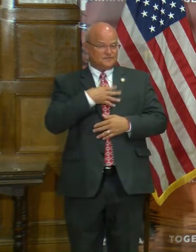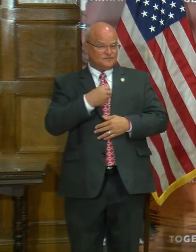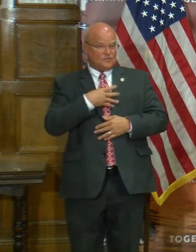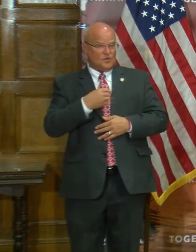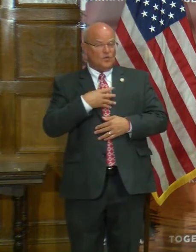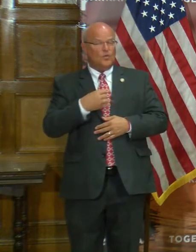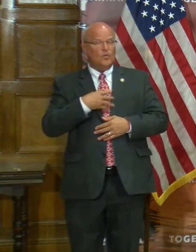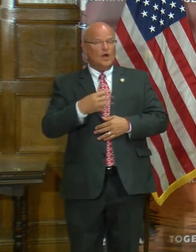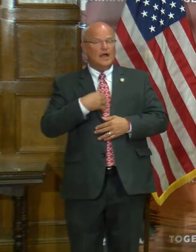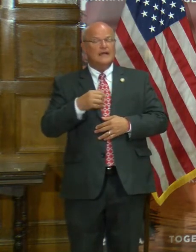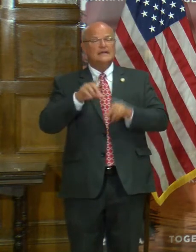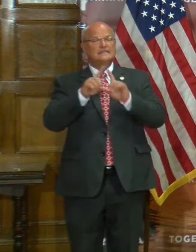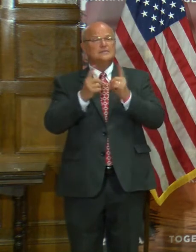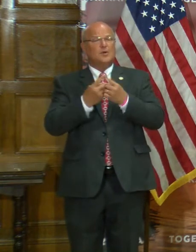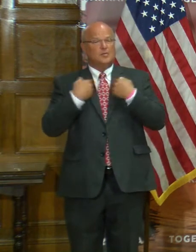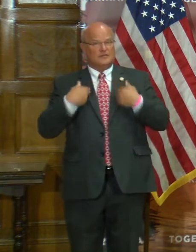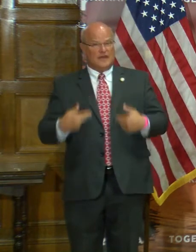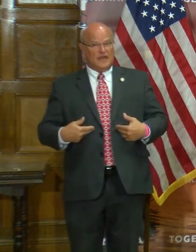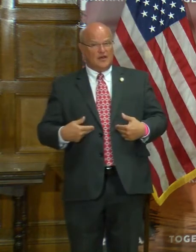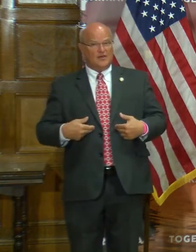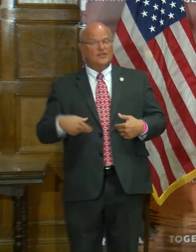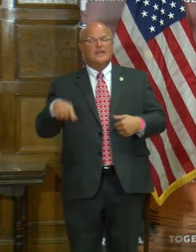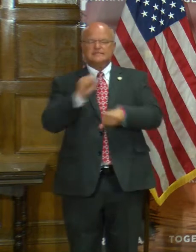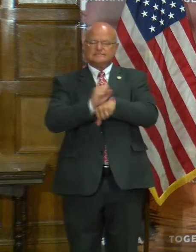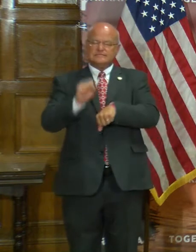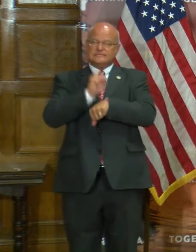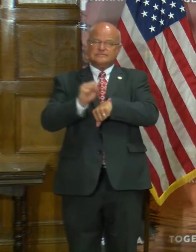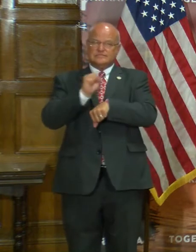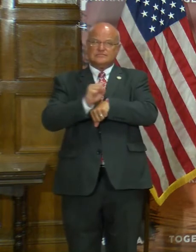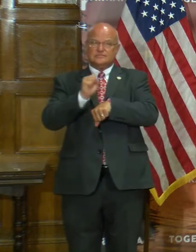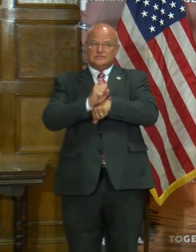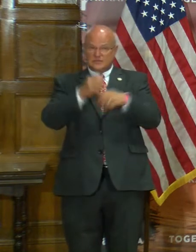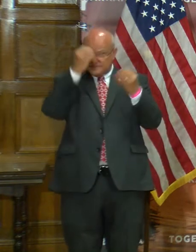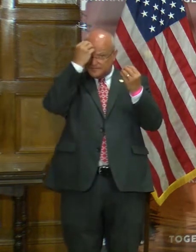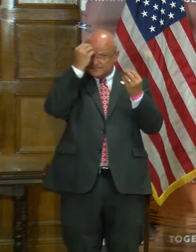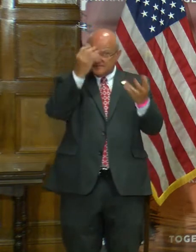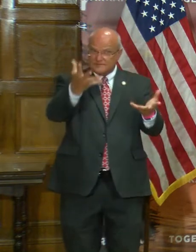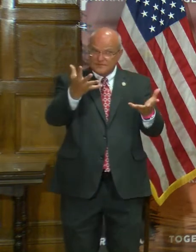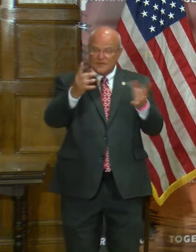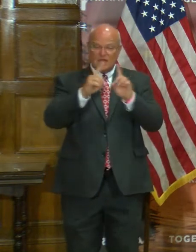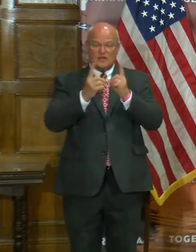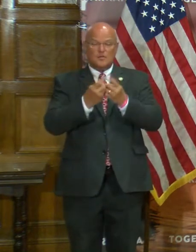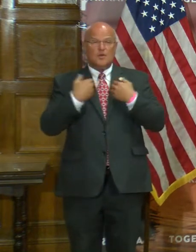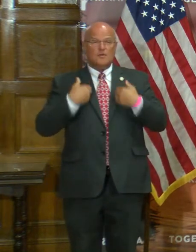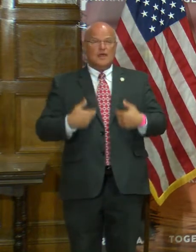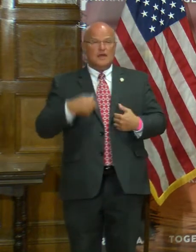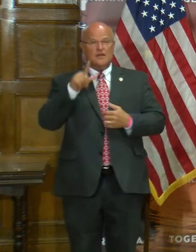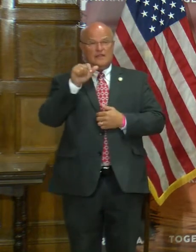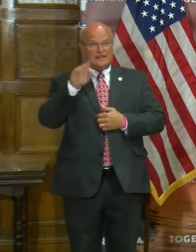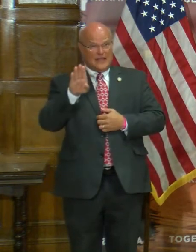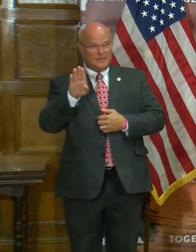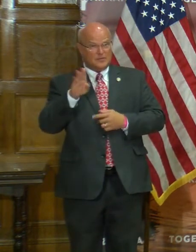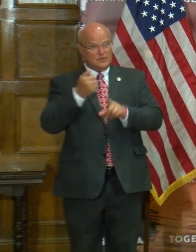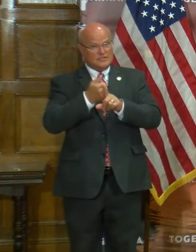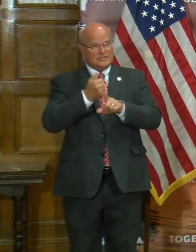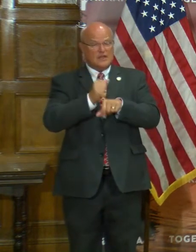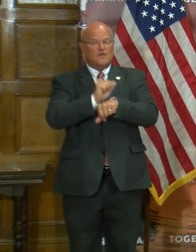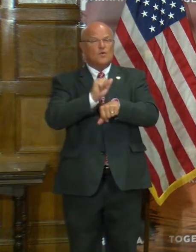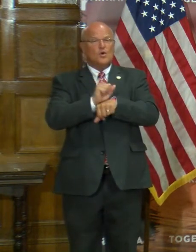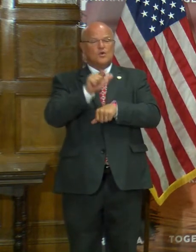white part is the Department of Health. They've worked hard, and I want everybody to know that the Department of Health laboratory